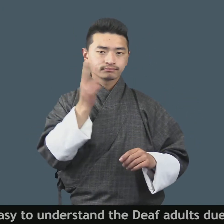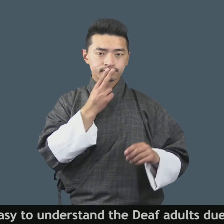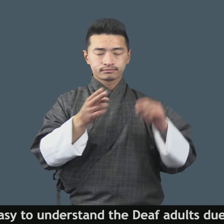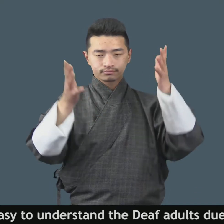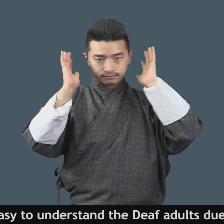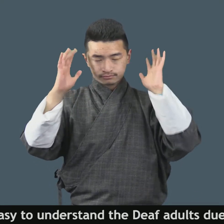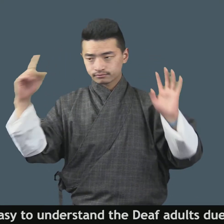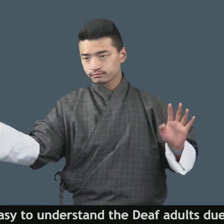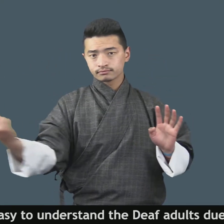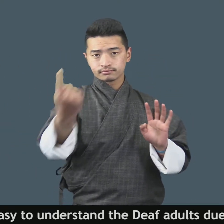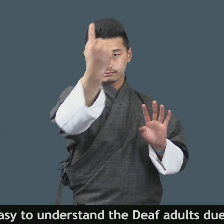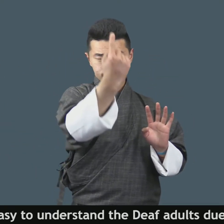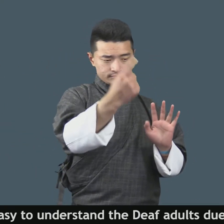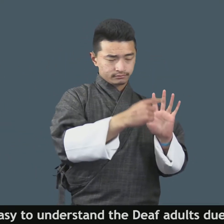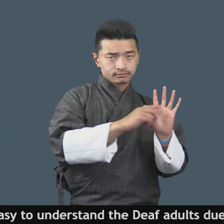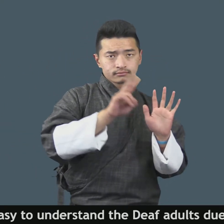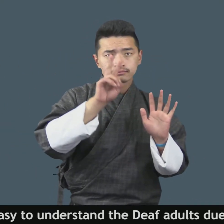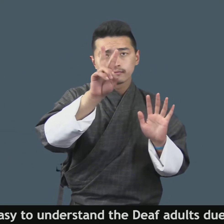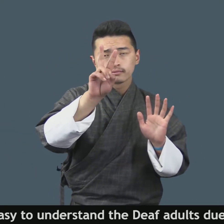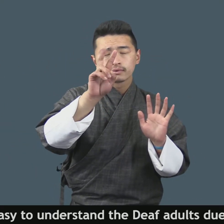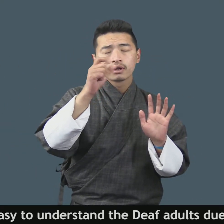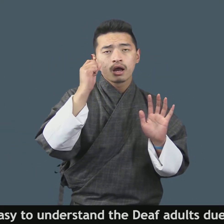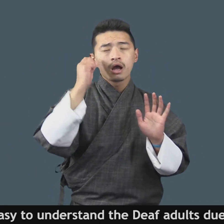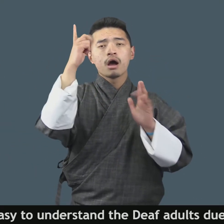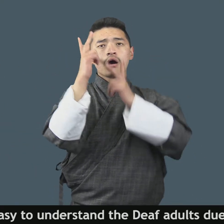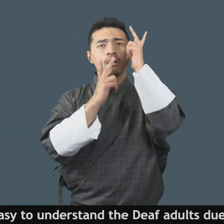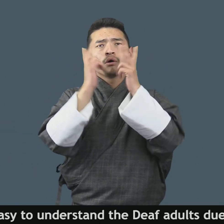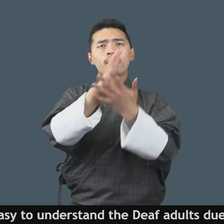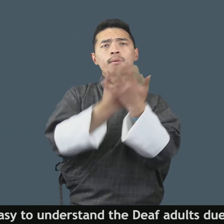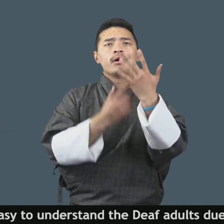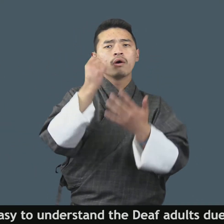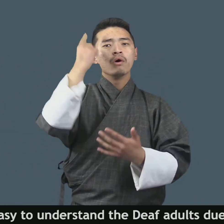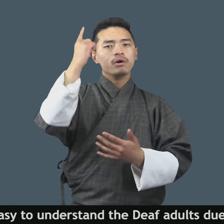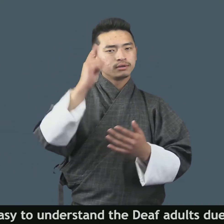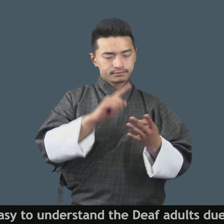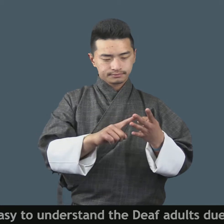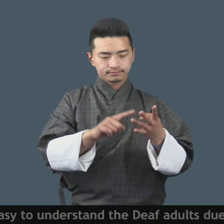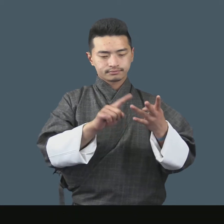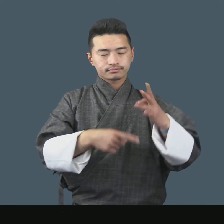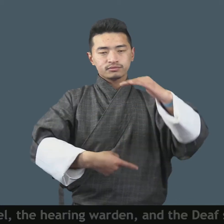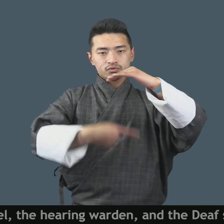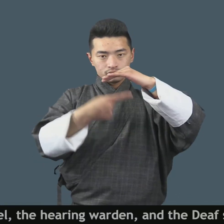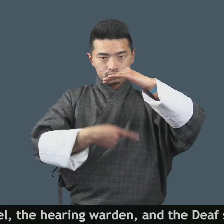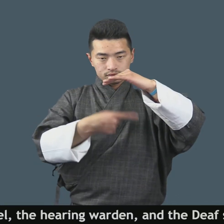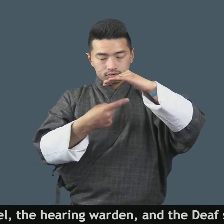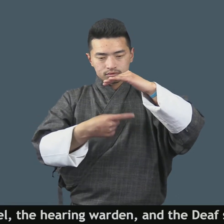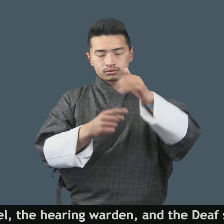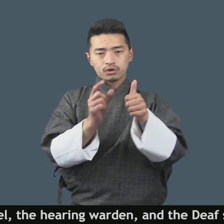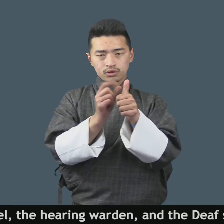It was very easy to understand the deaf adults due to good facial expression and signing. In the hostel, the hearing